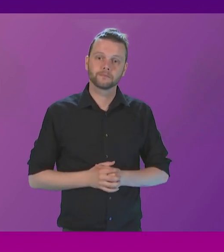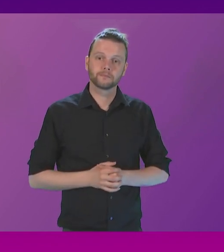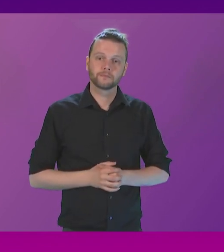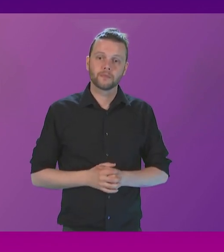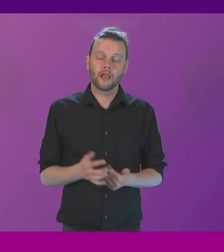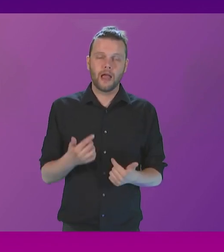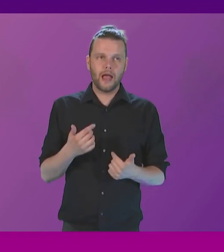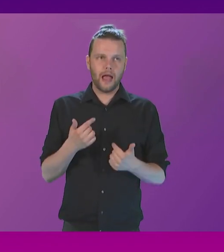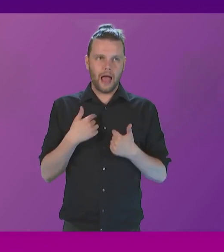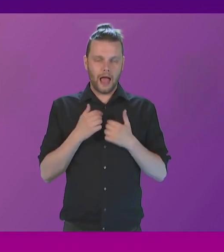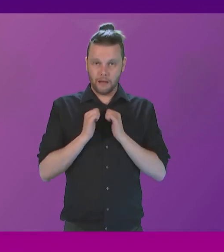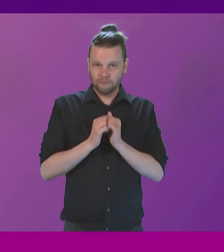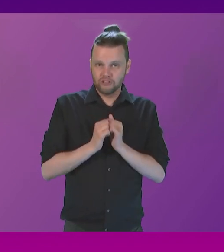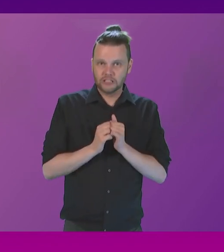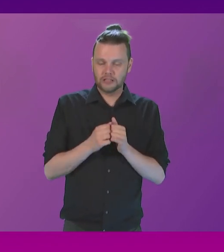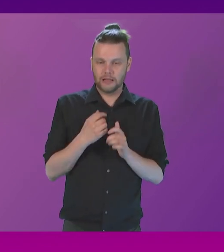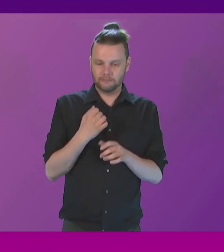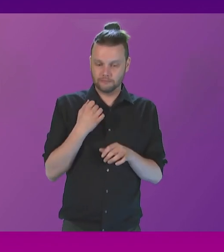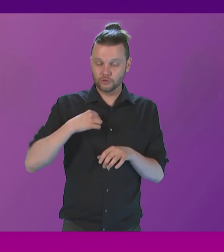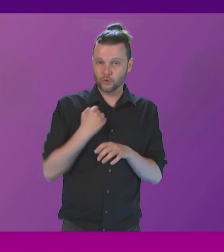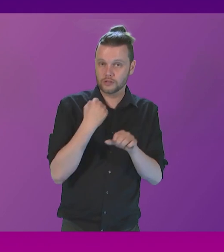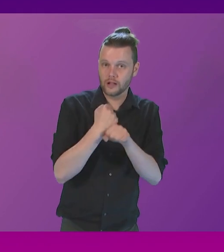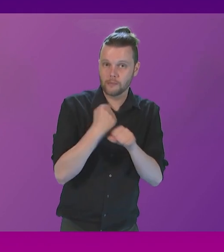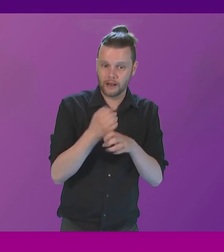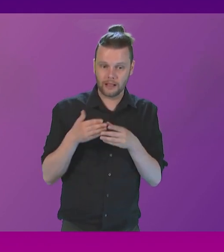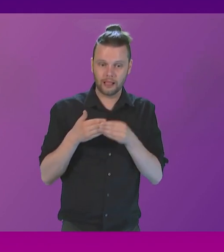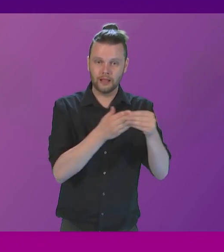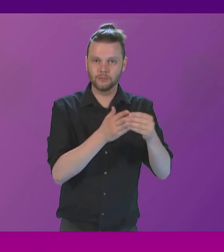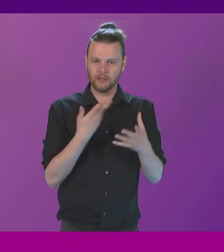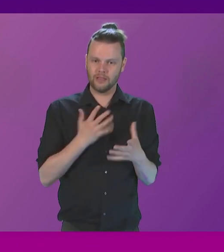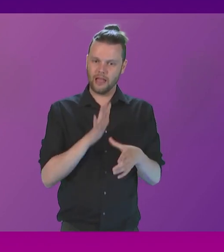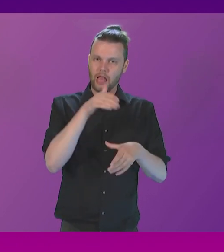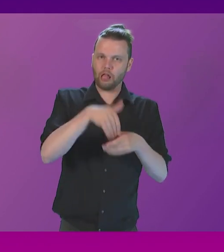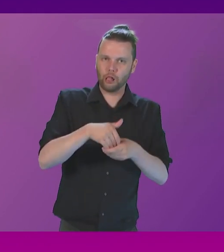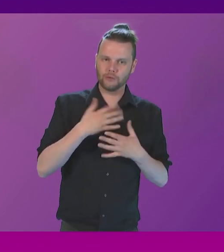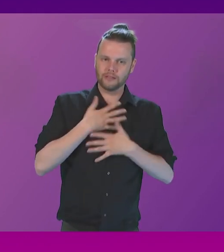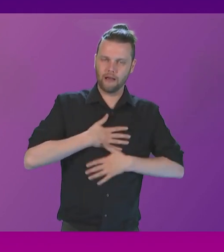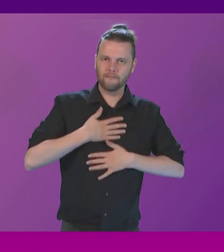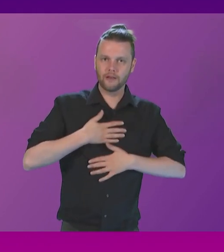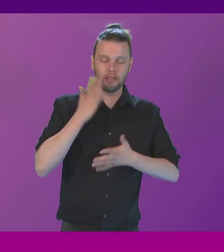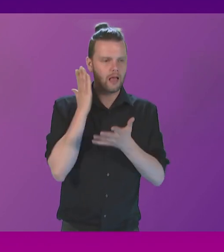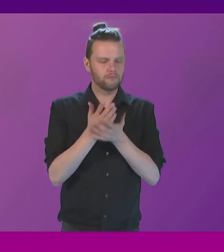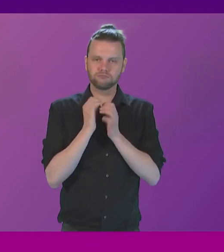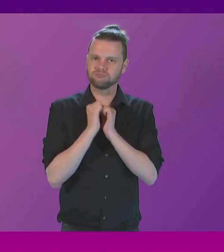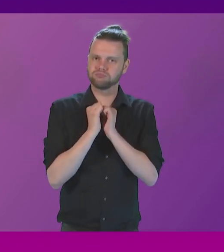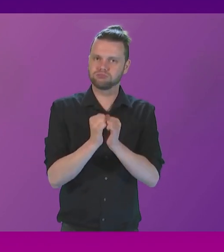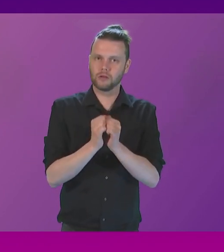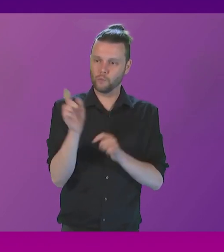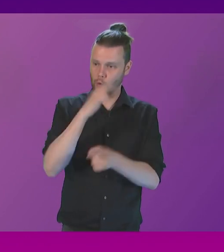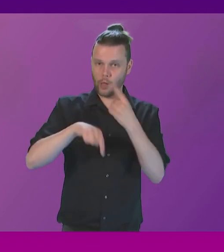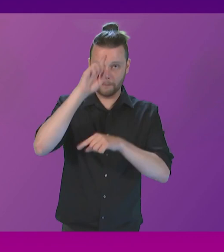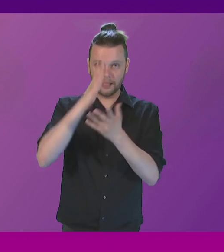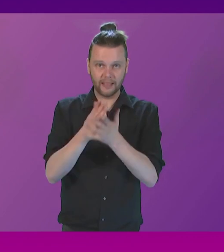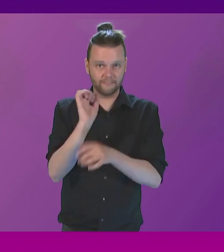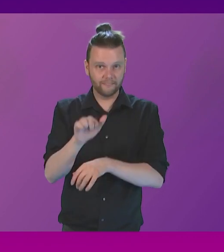I appreciate that the Scottish Government leads with an inclusive ethos, and that is highly commendable and something we all believe